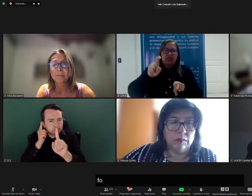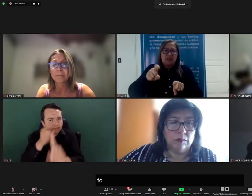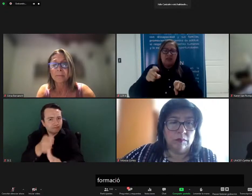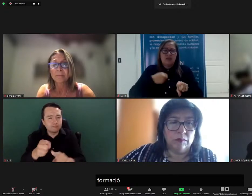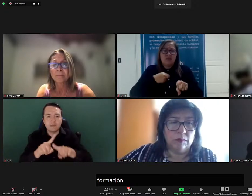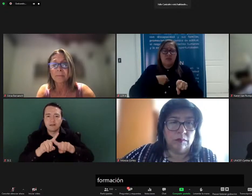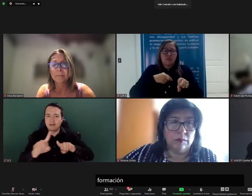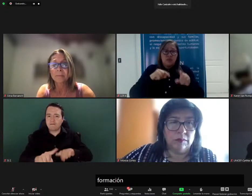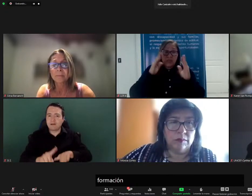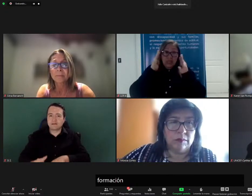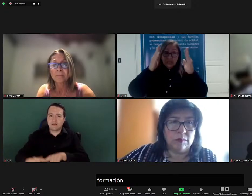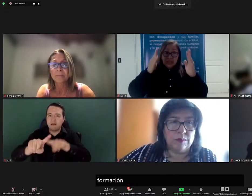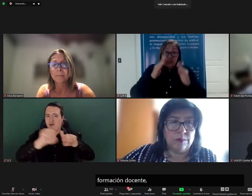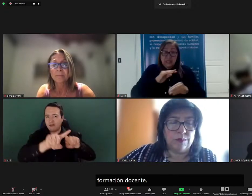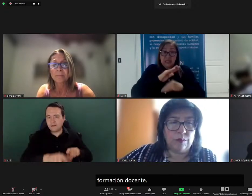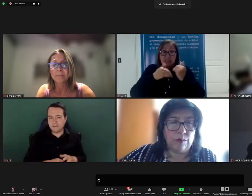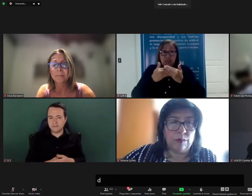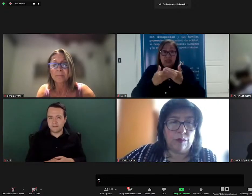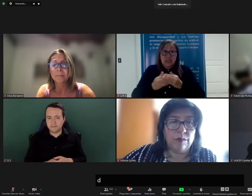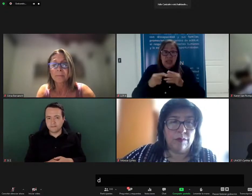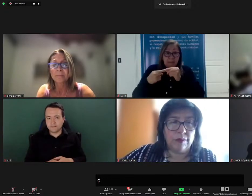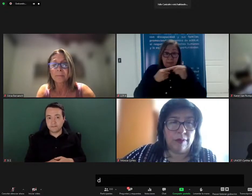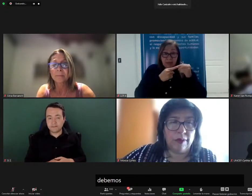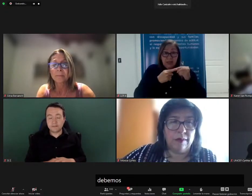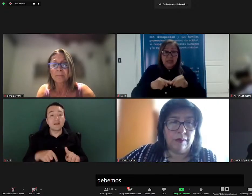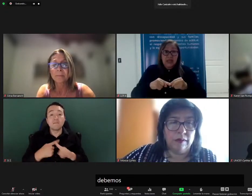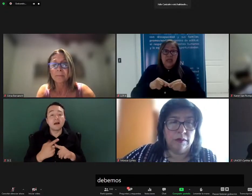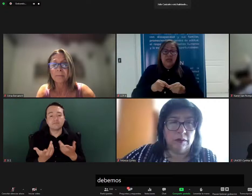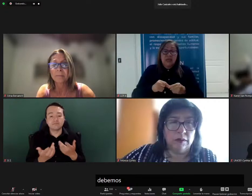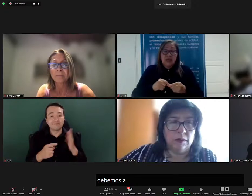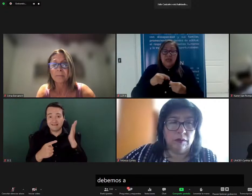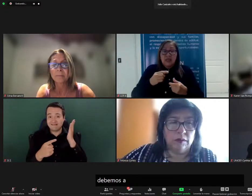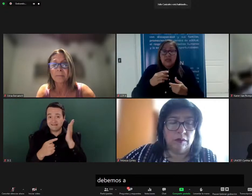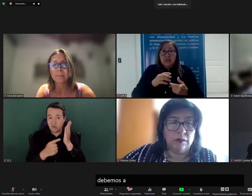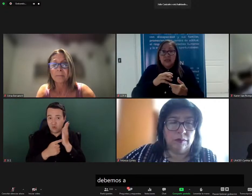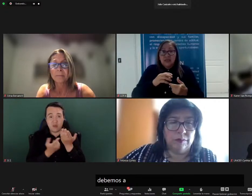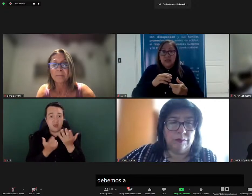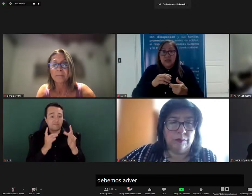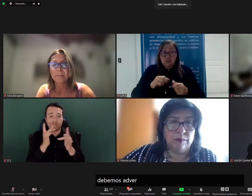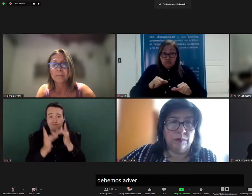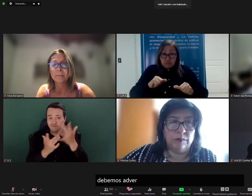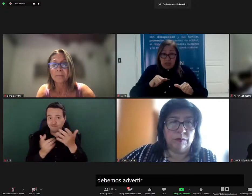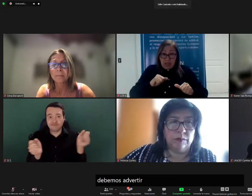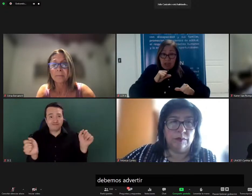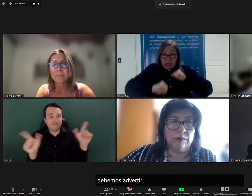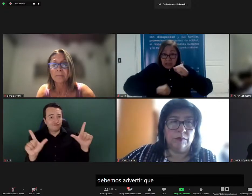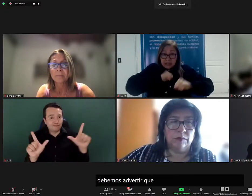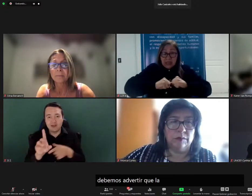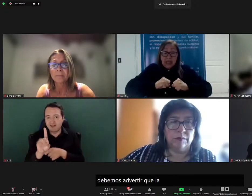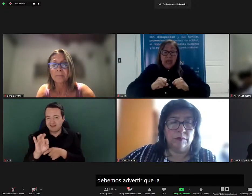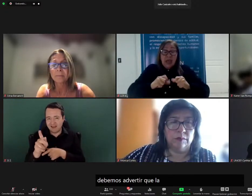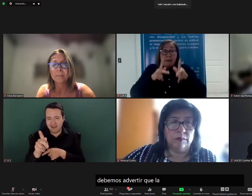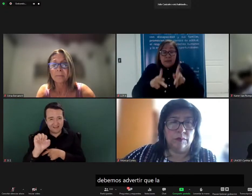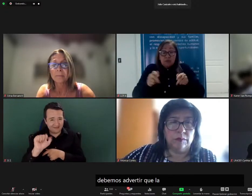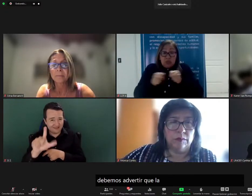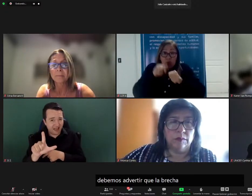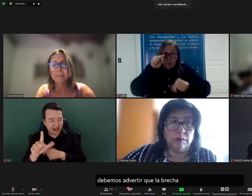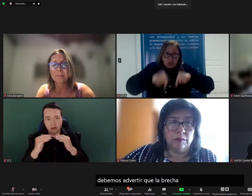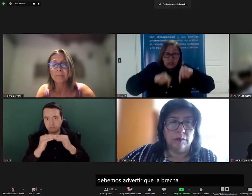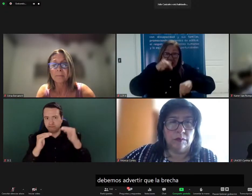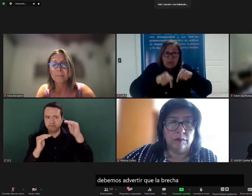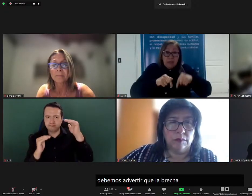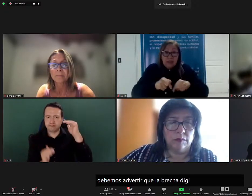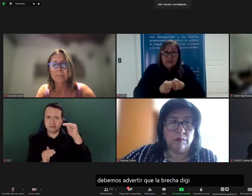into account we also need to talk about the fact that the digital gap is an action